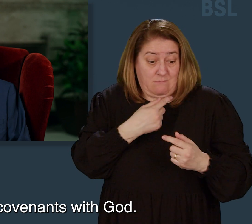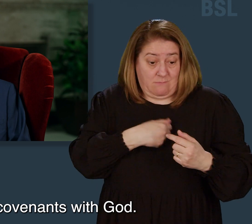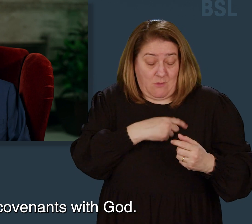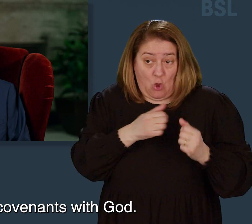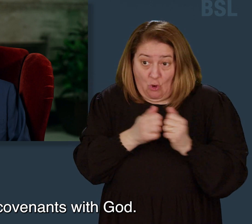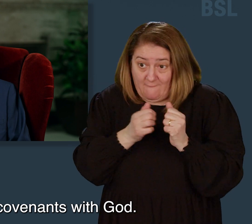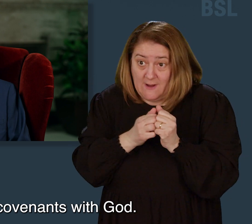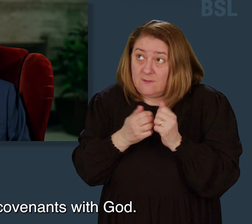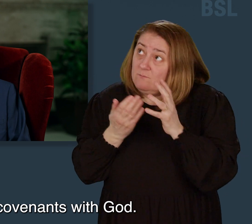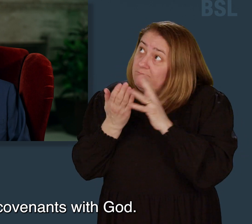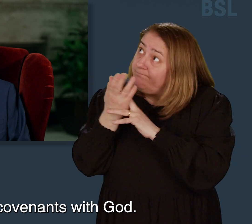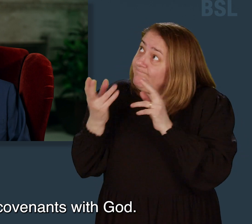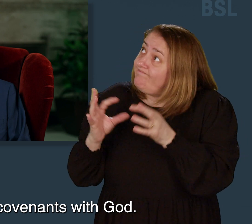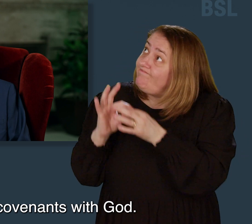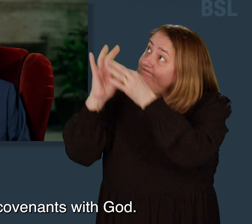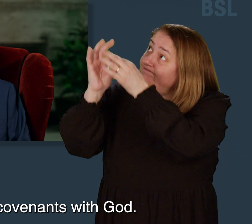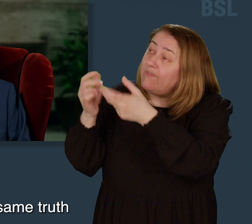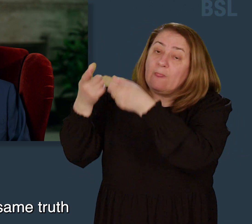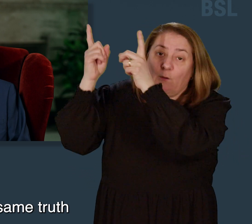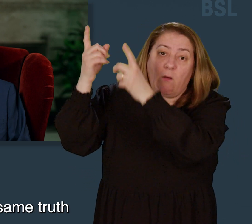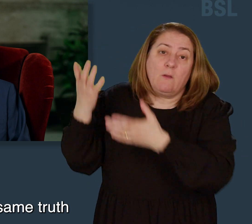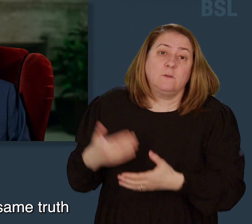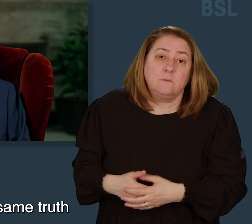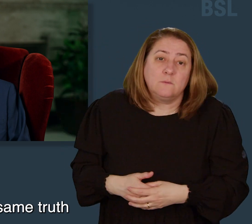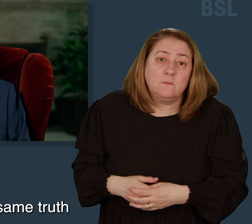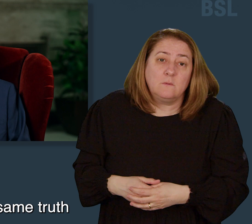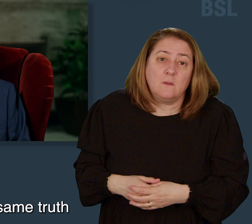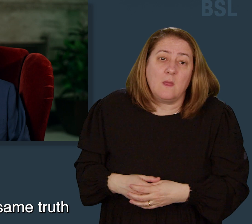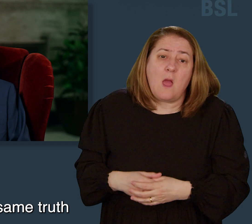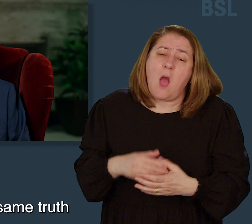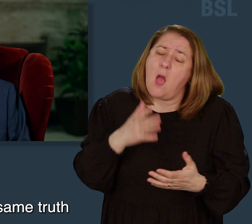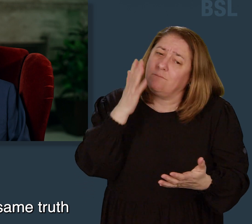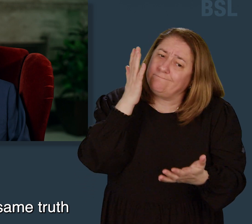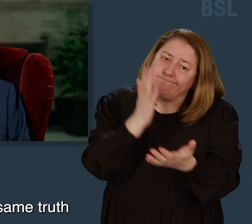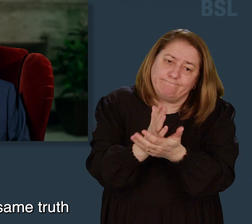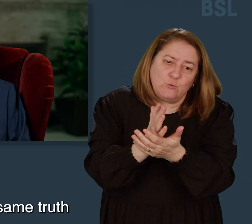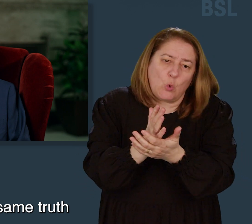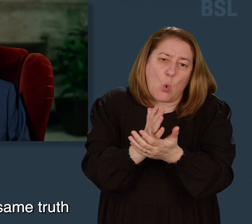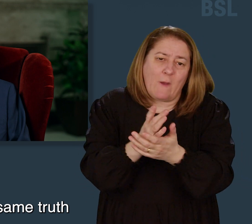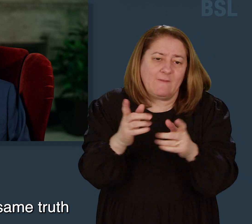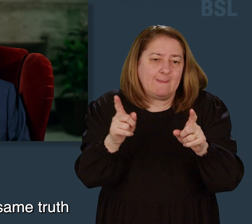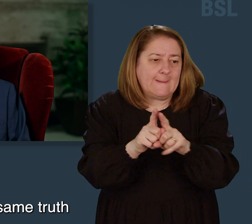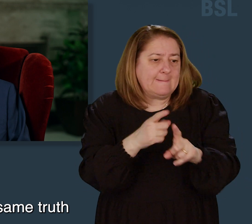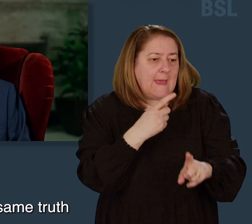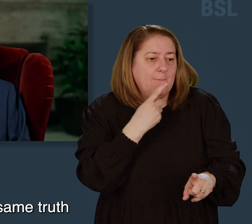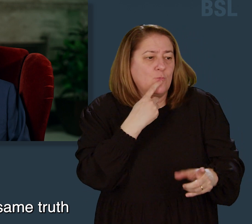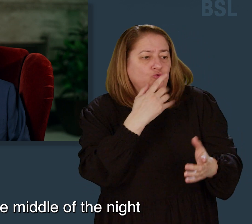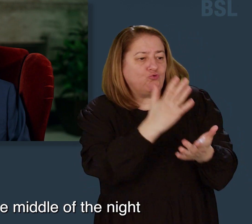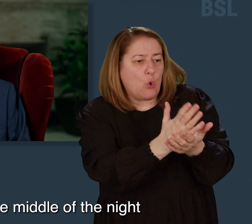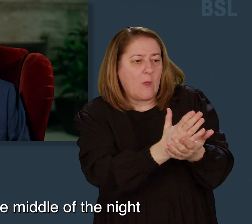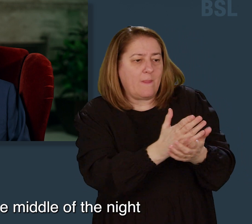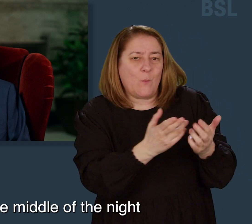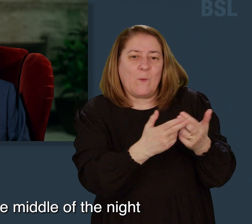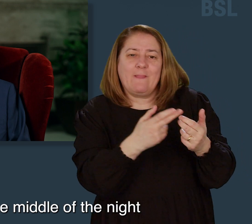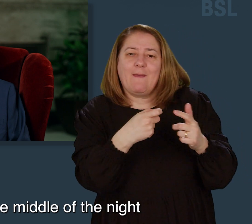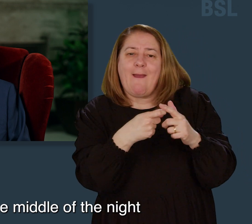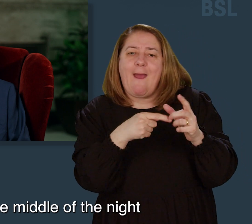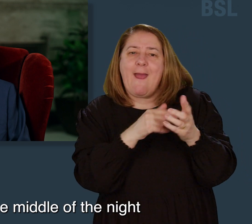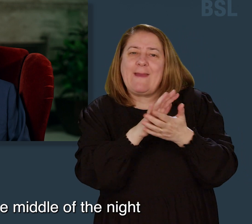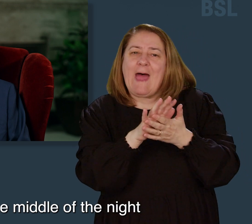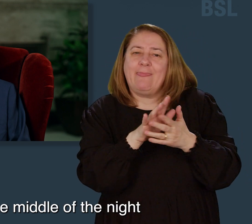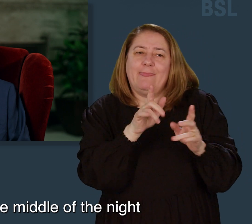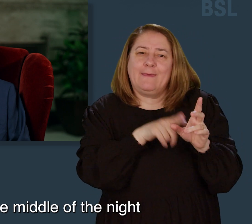sacred covenants with God. I can assure you of the same truth I shared with